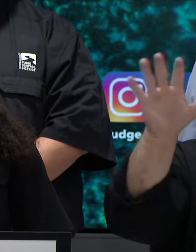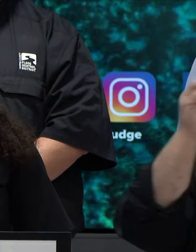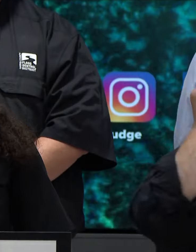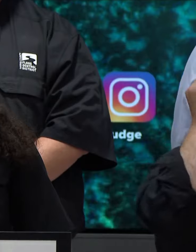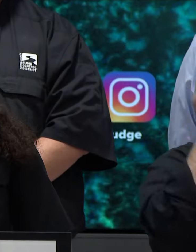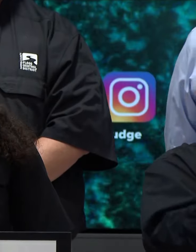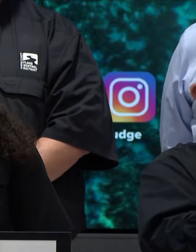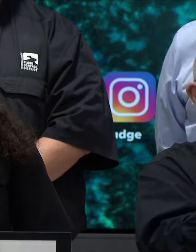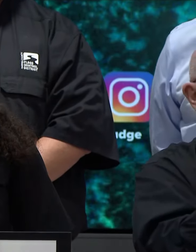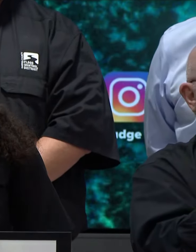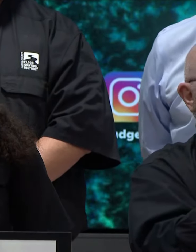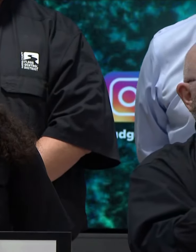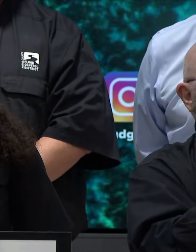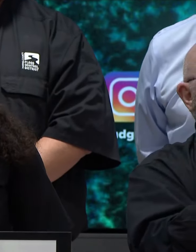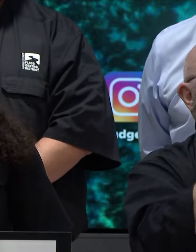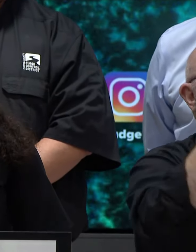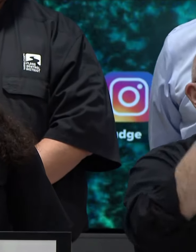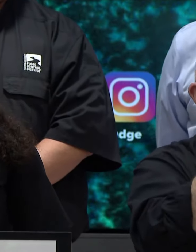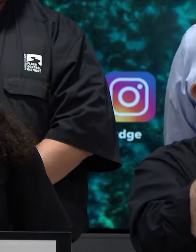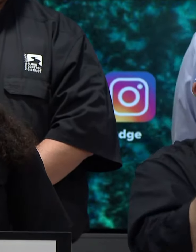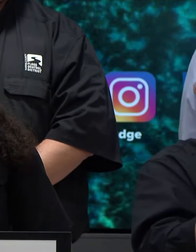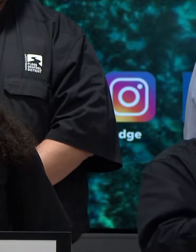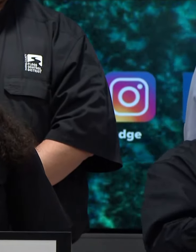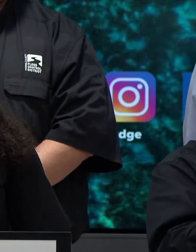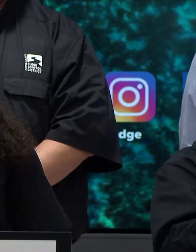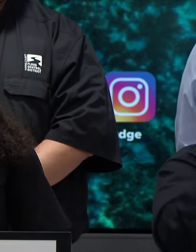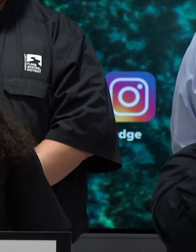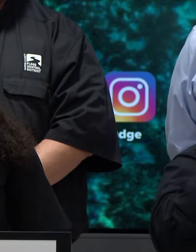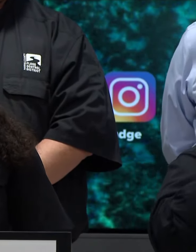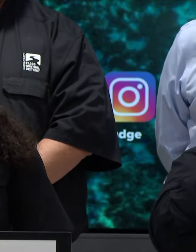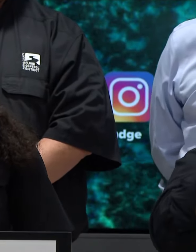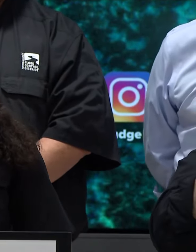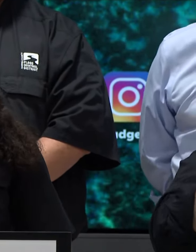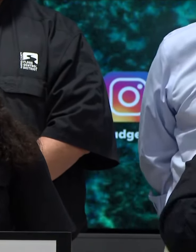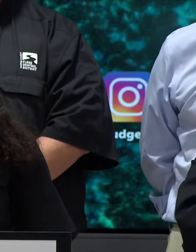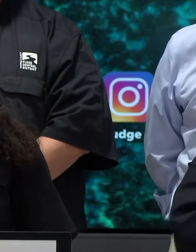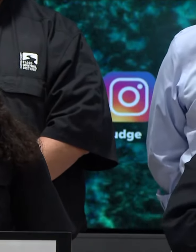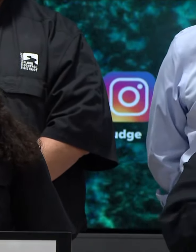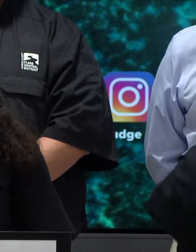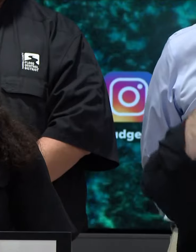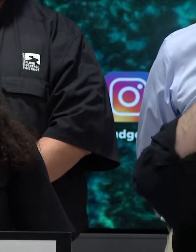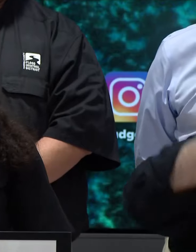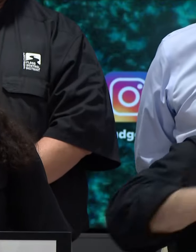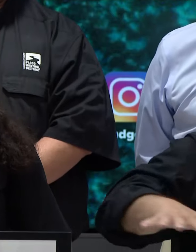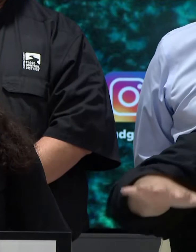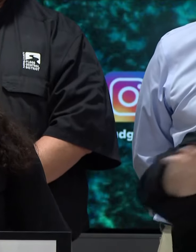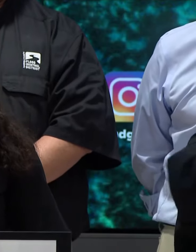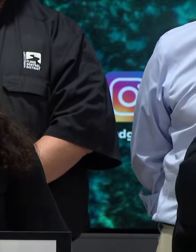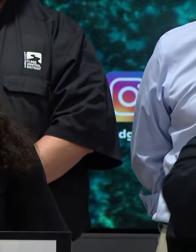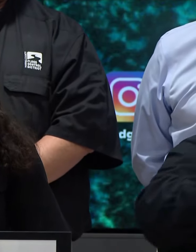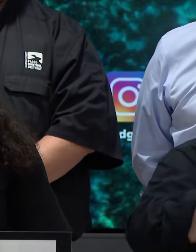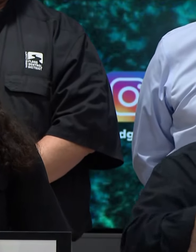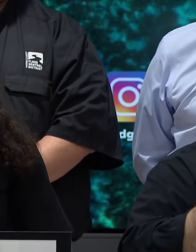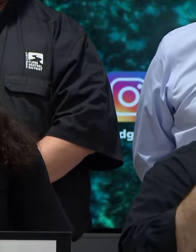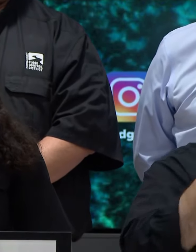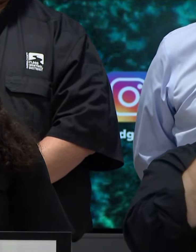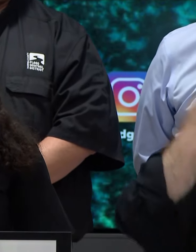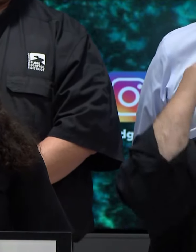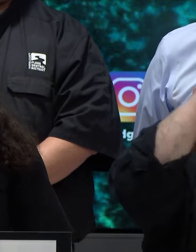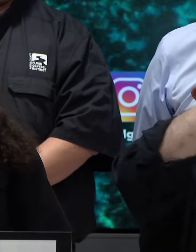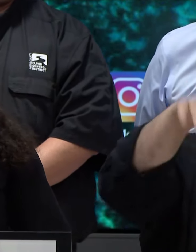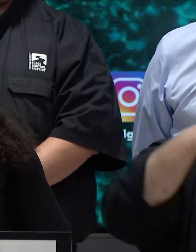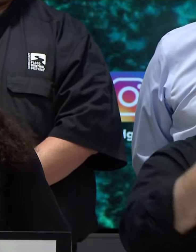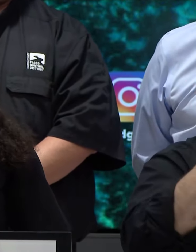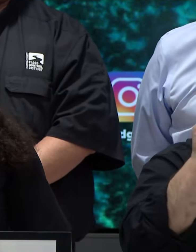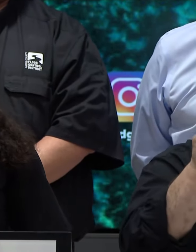approved certain assistance for Harris County and for the region, for the impacted counties, and I want to say for all the